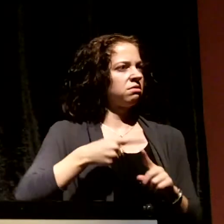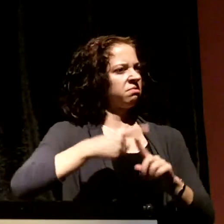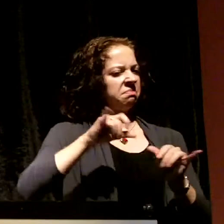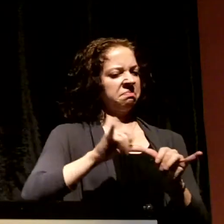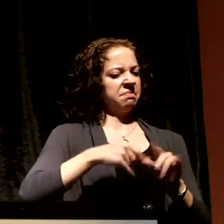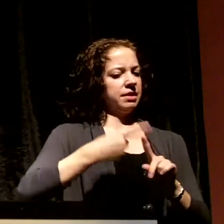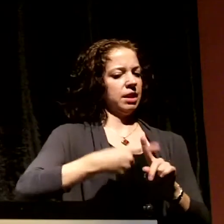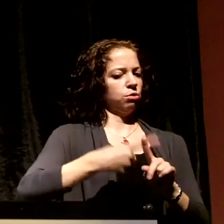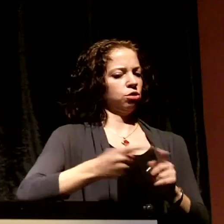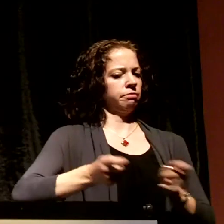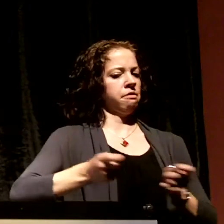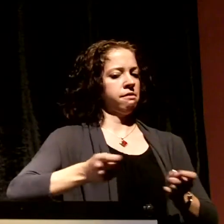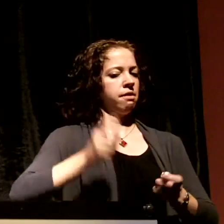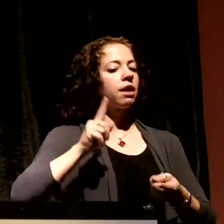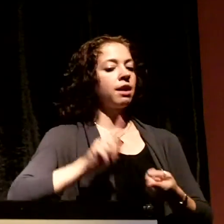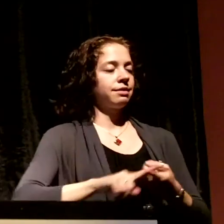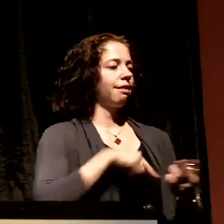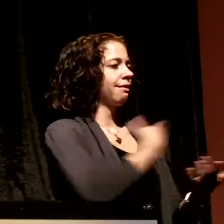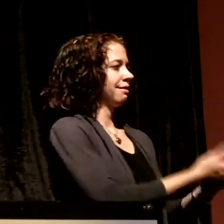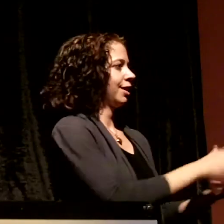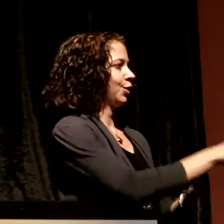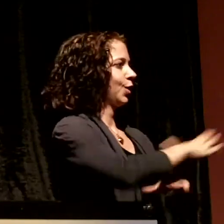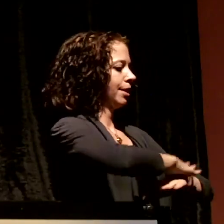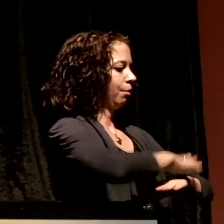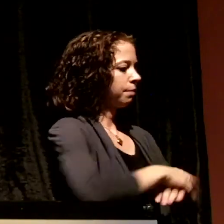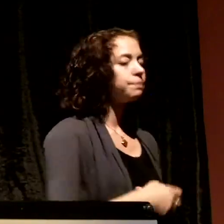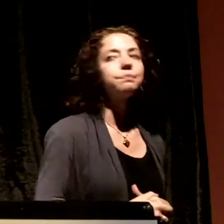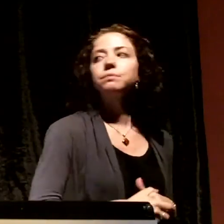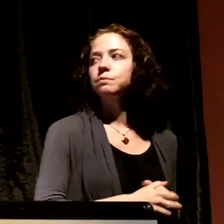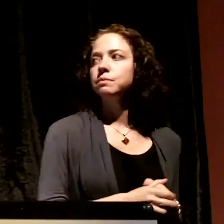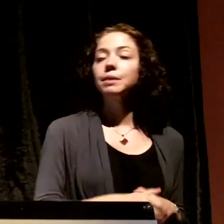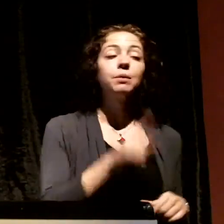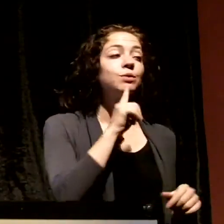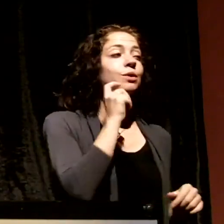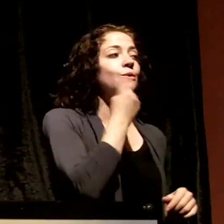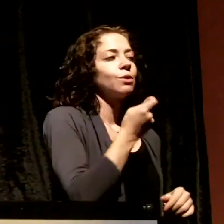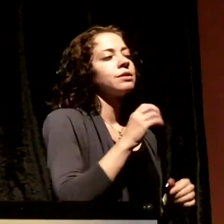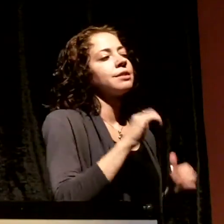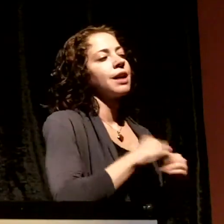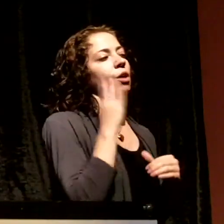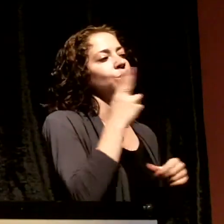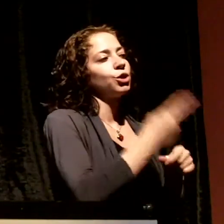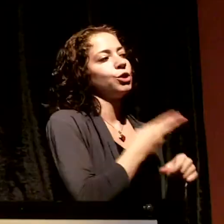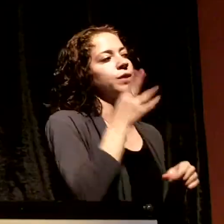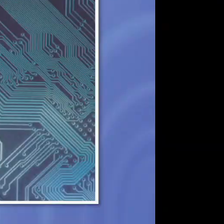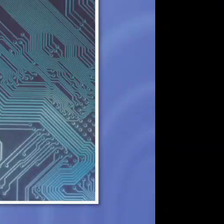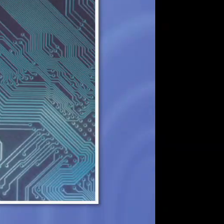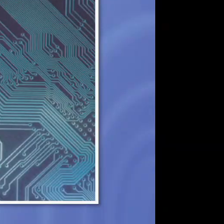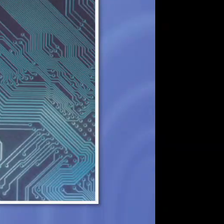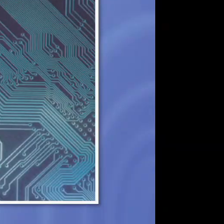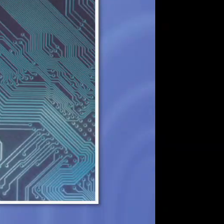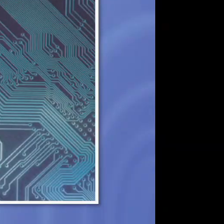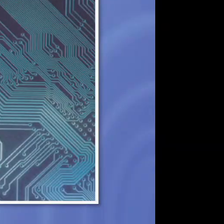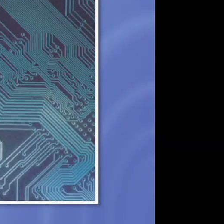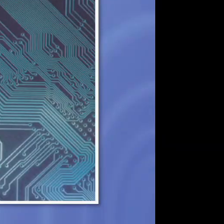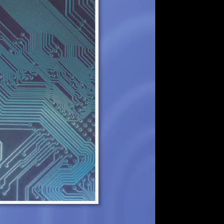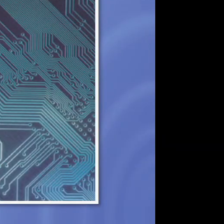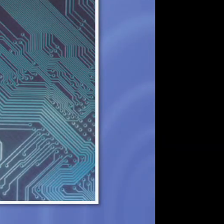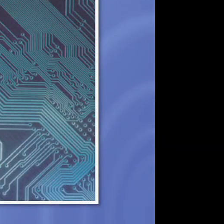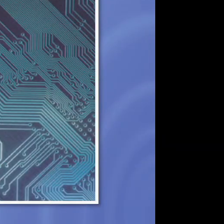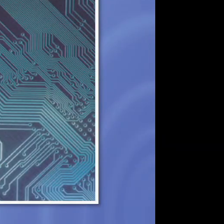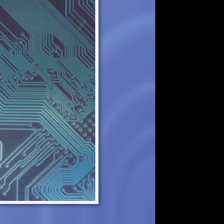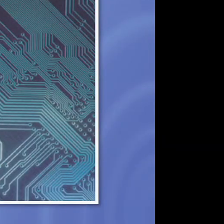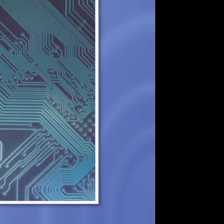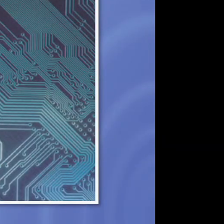really cool is how it's going to get used in the future in connection with what's called the Internet of Things, digitally